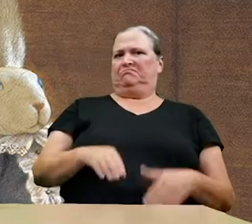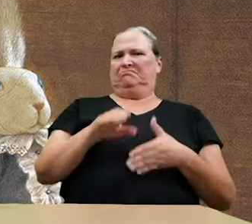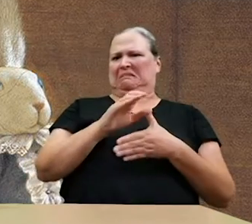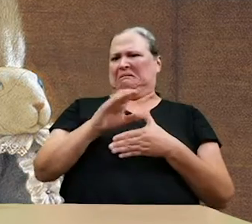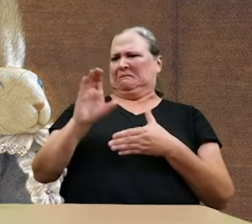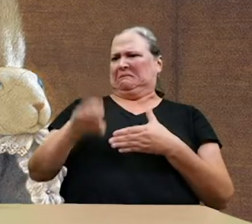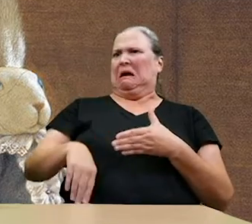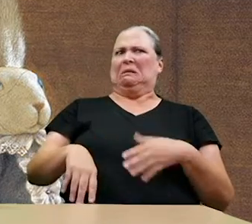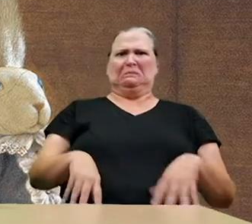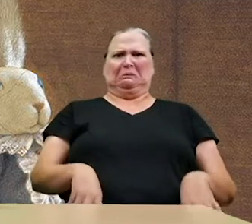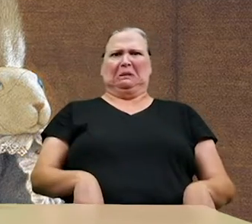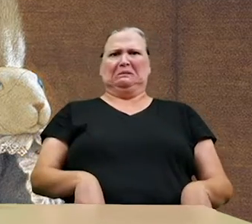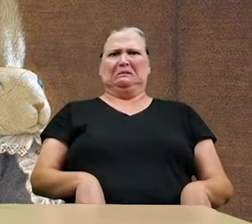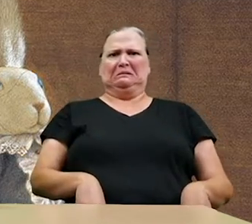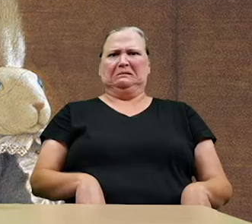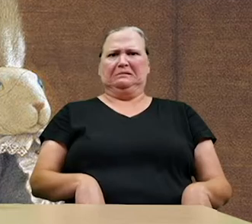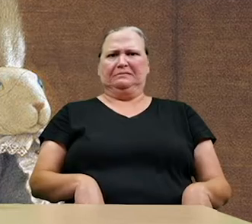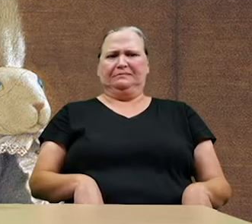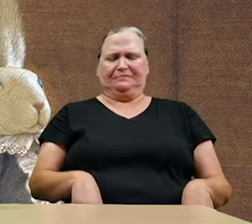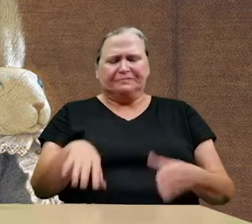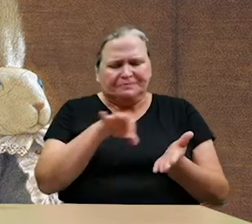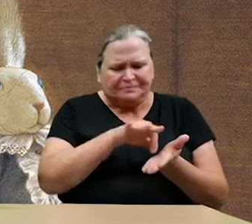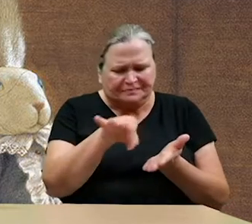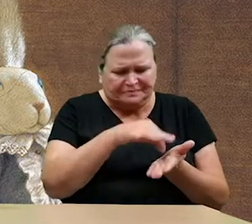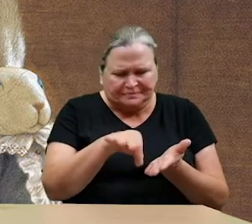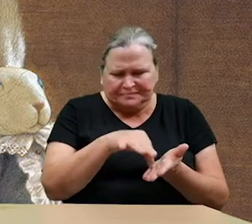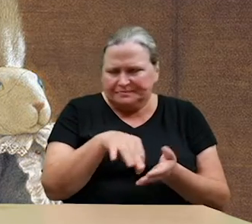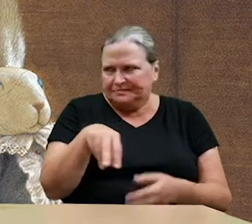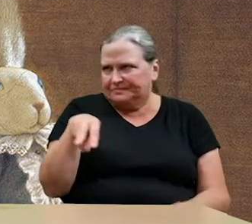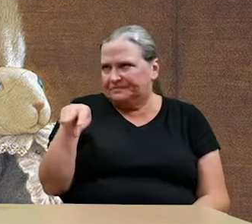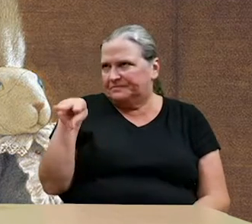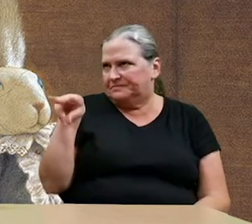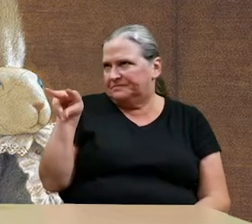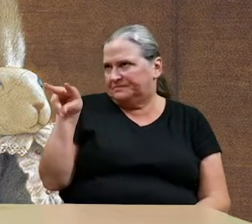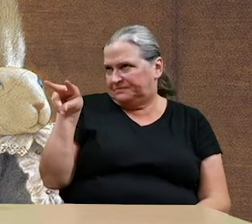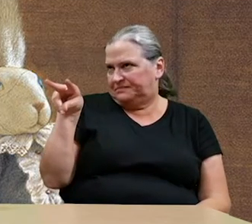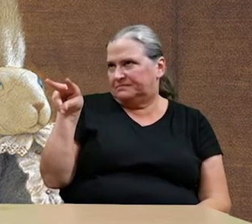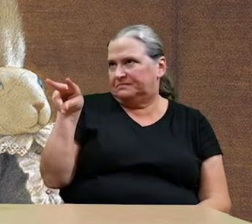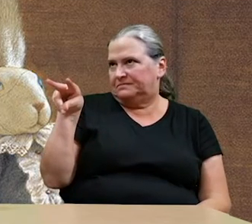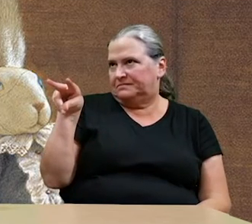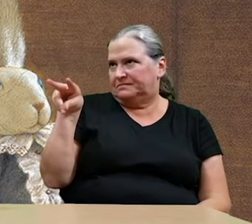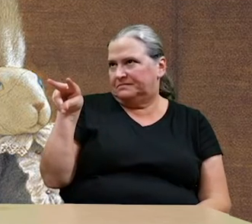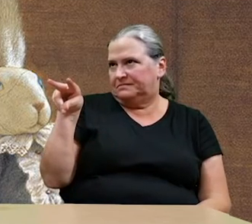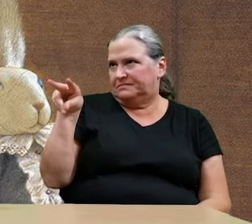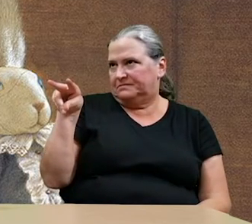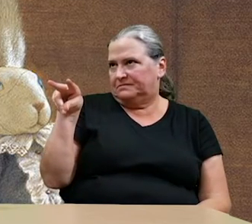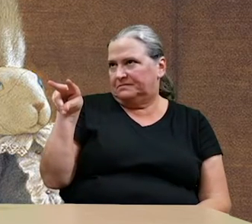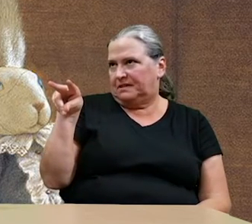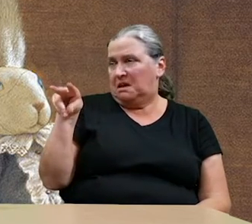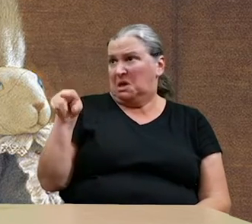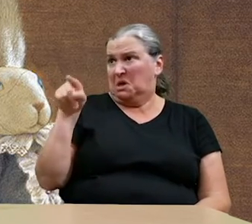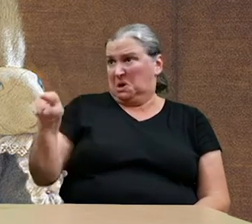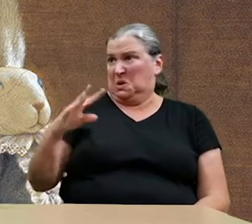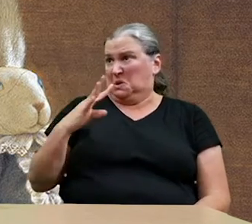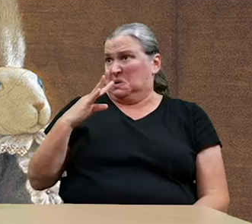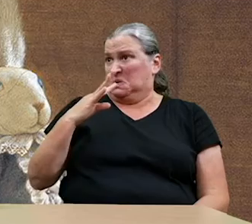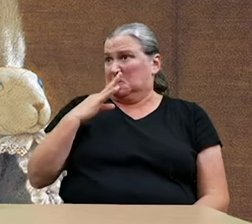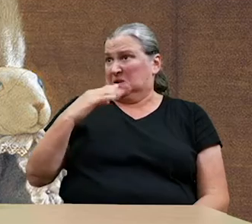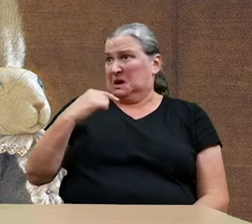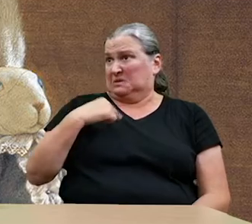Consequences, said the witch. She looked up from her gold. She stared at the princess. You dare talk to me